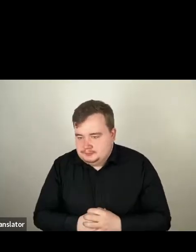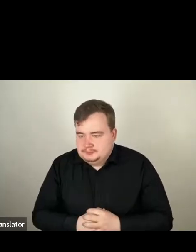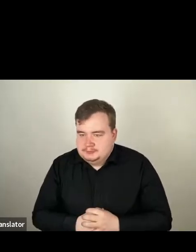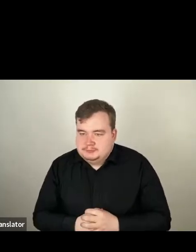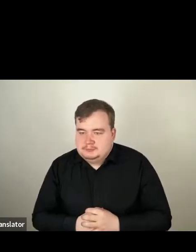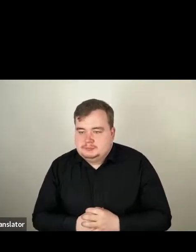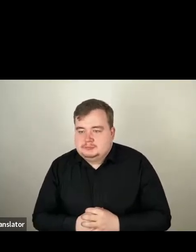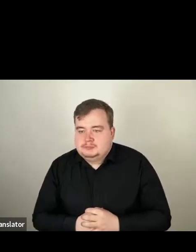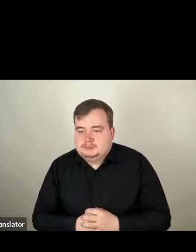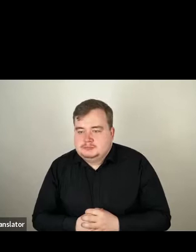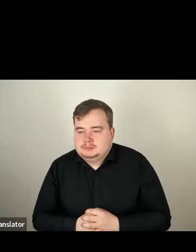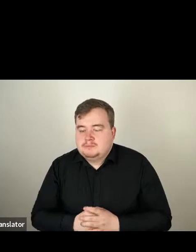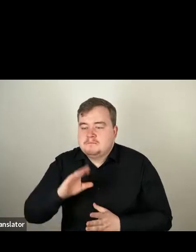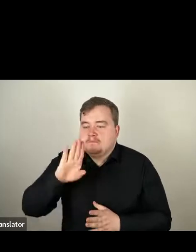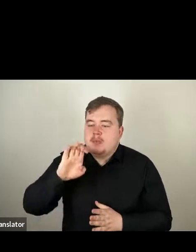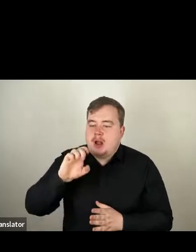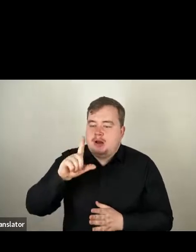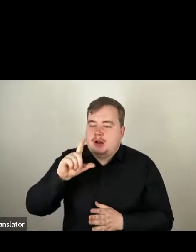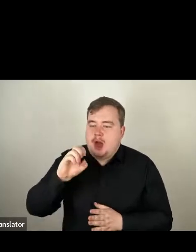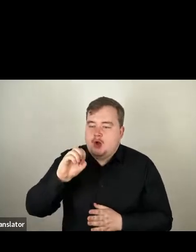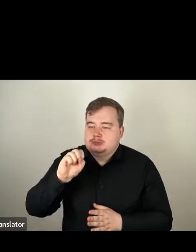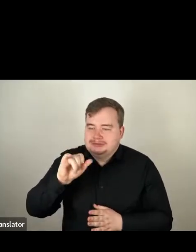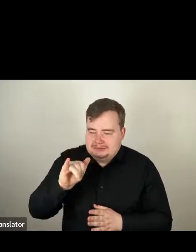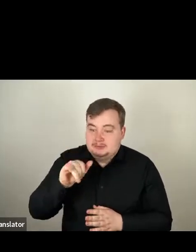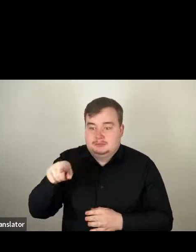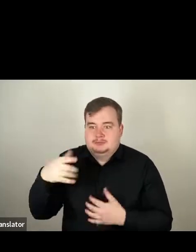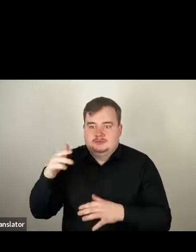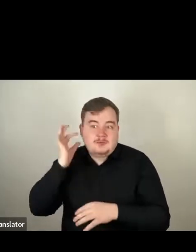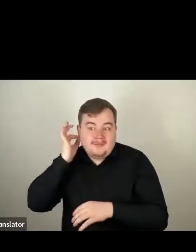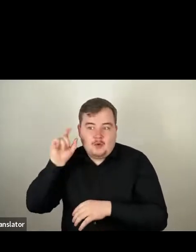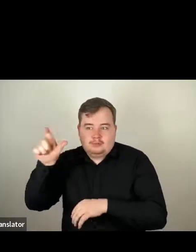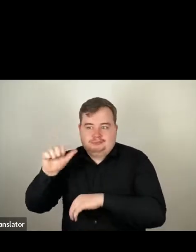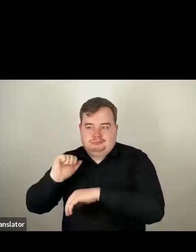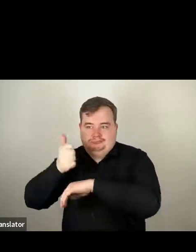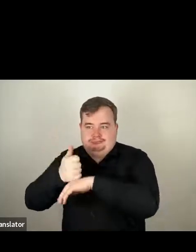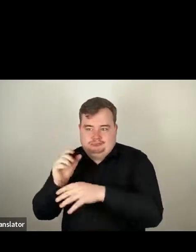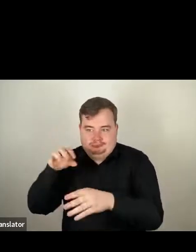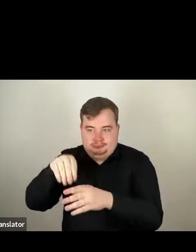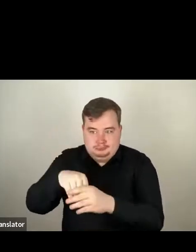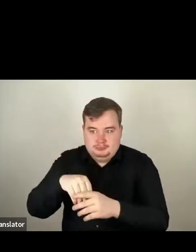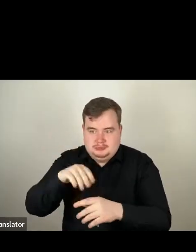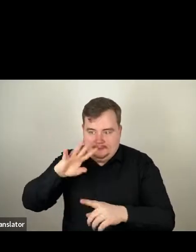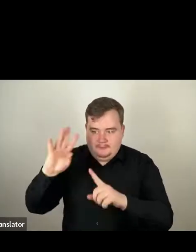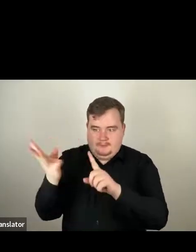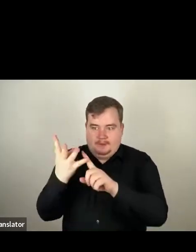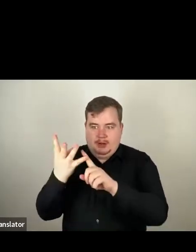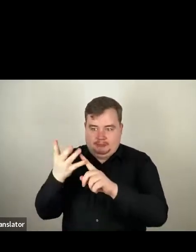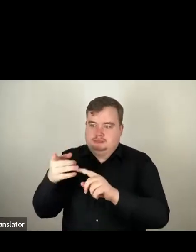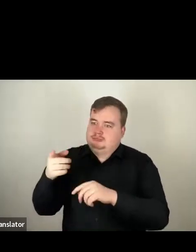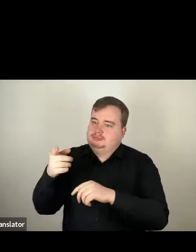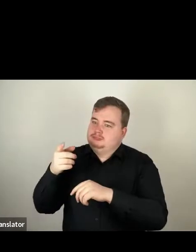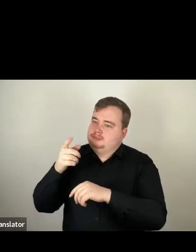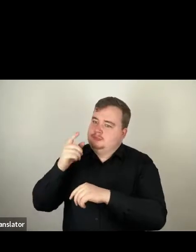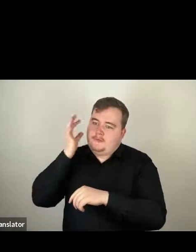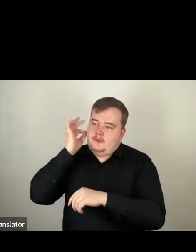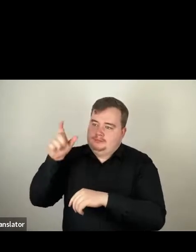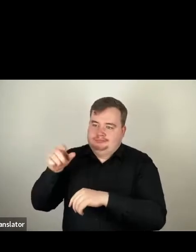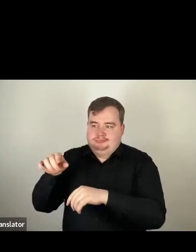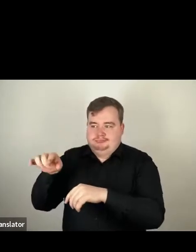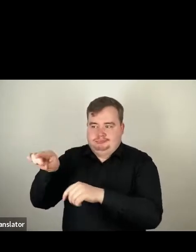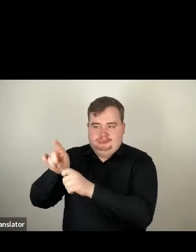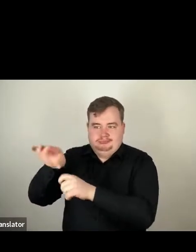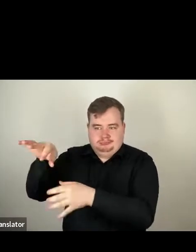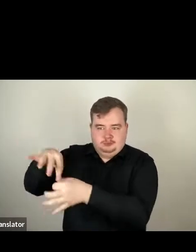is re-elected for fourth time as Speaker. I must say, I am very impressed, and